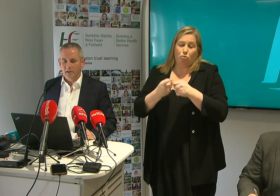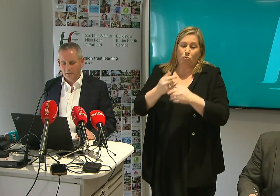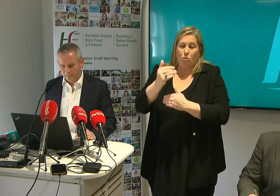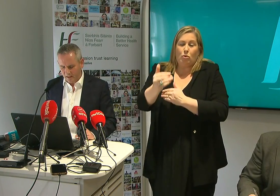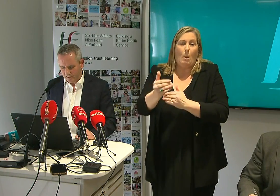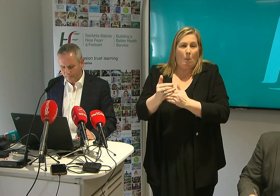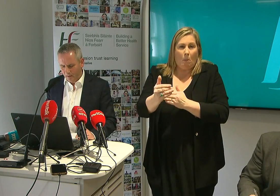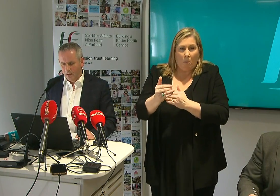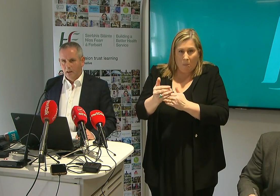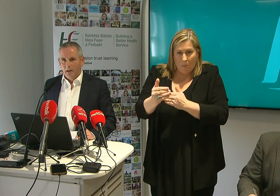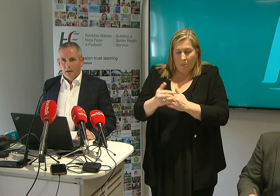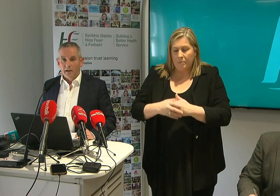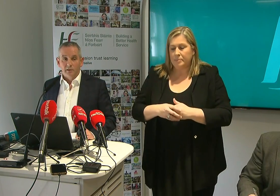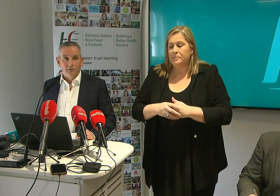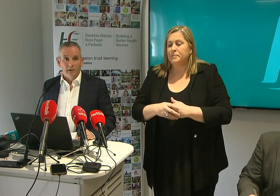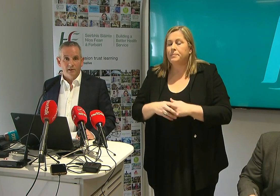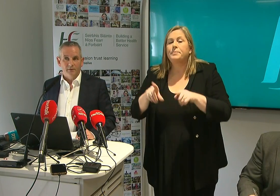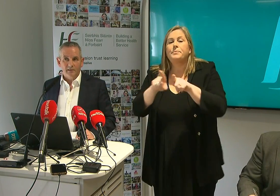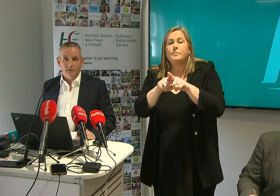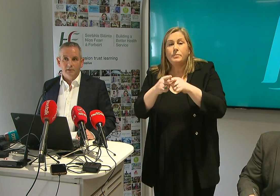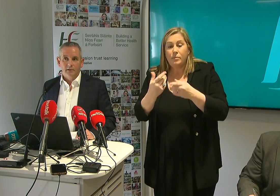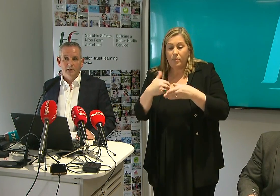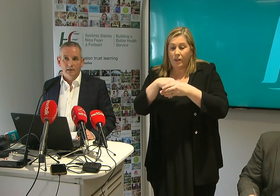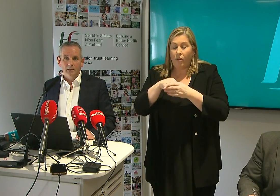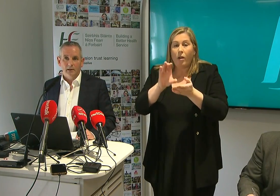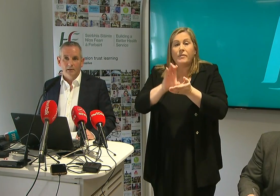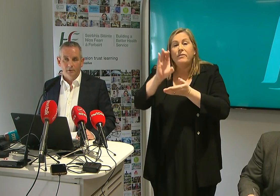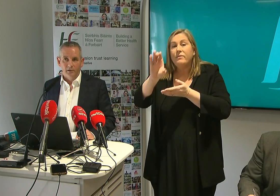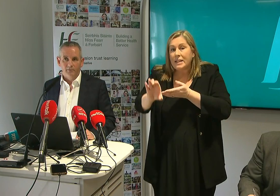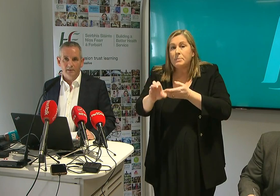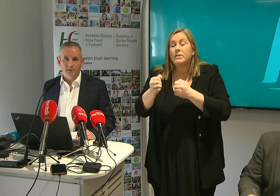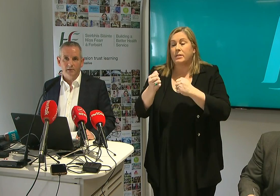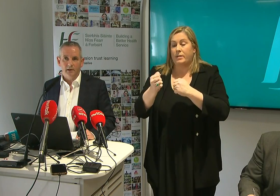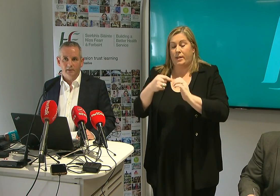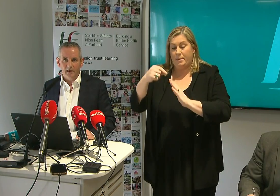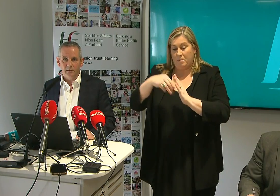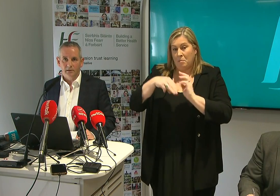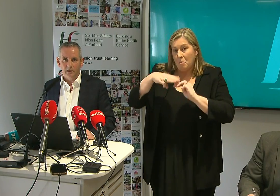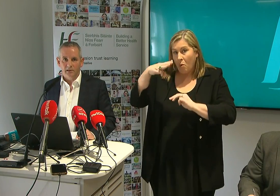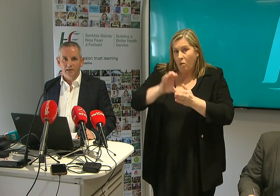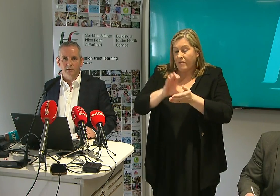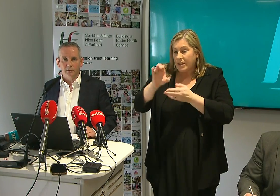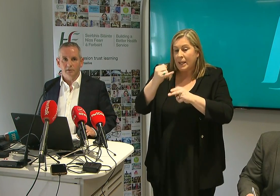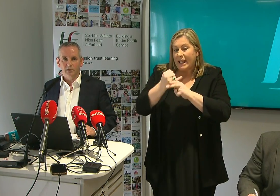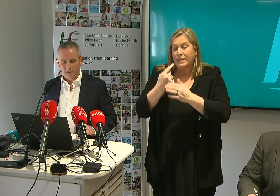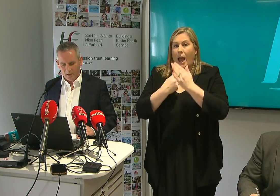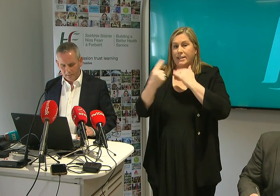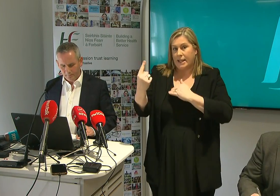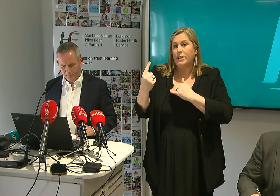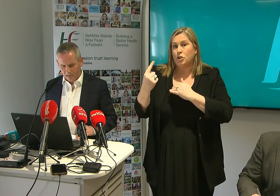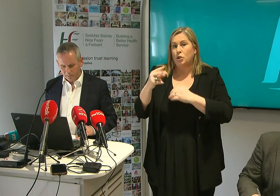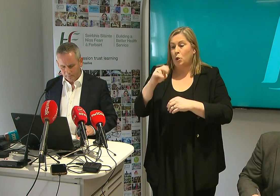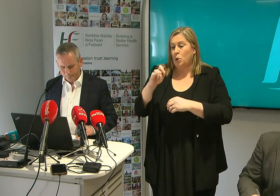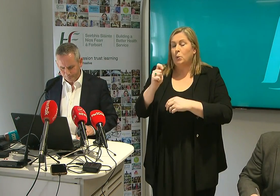in a more medium term phase. It also involves an investment, further investment in our national isolation unit in the